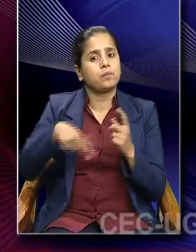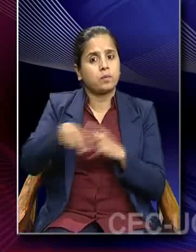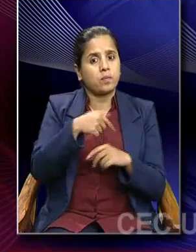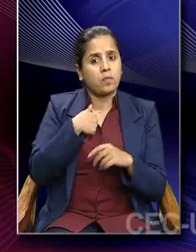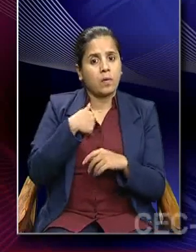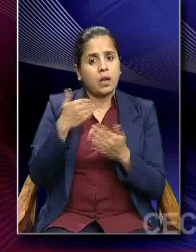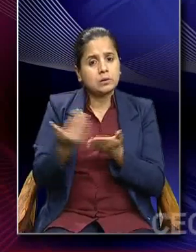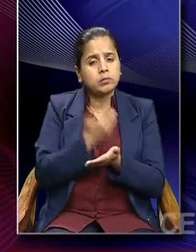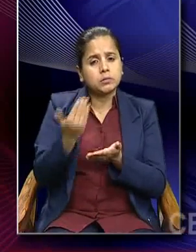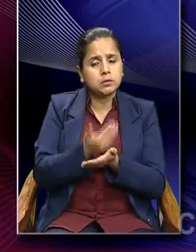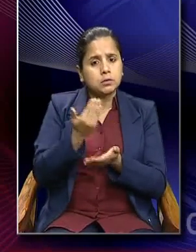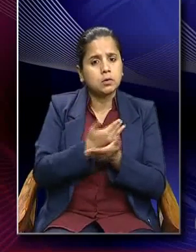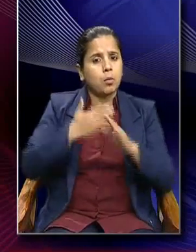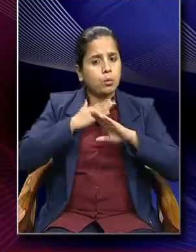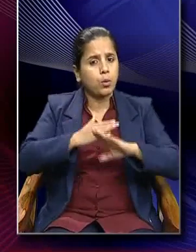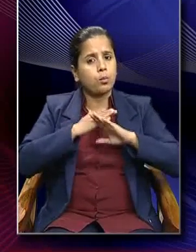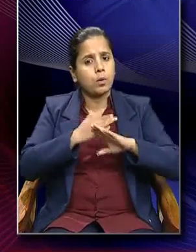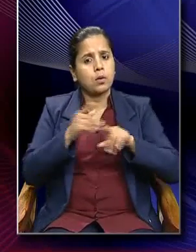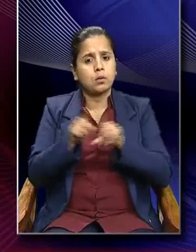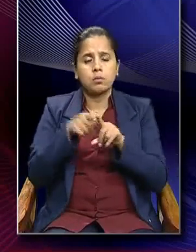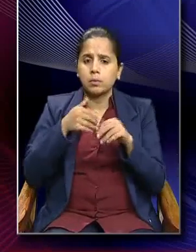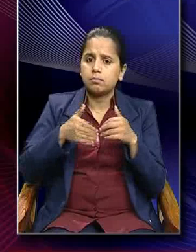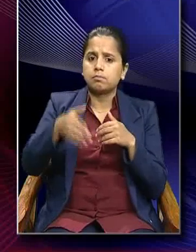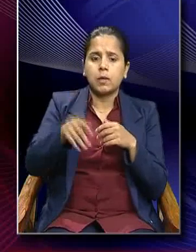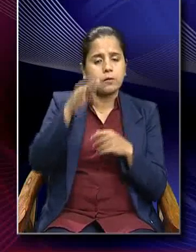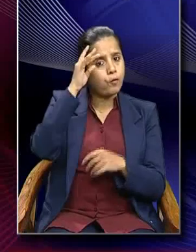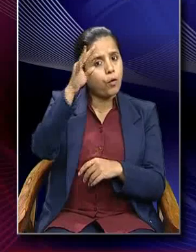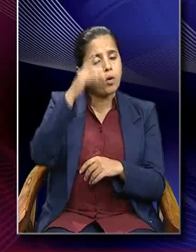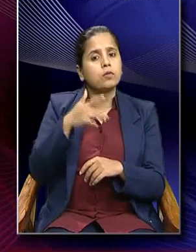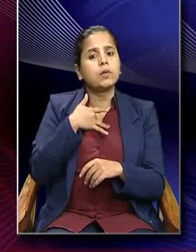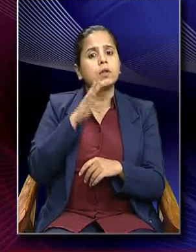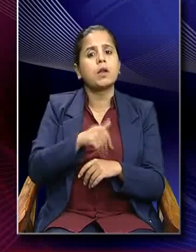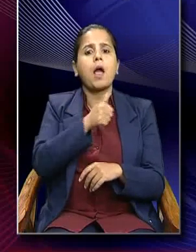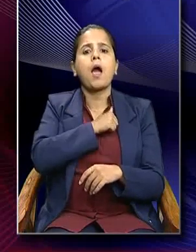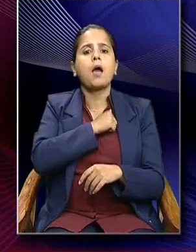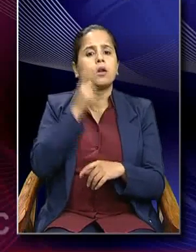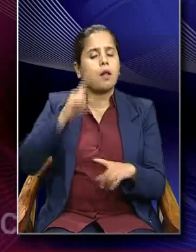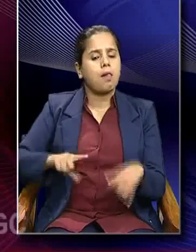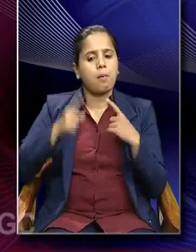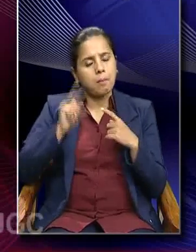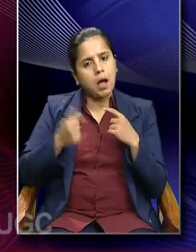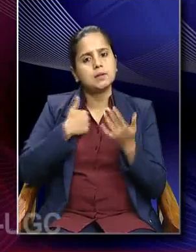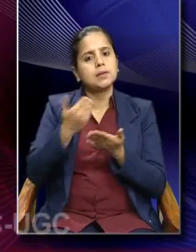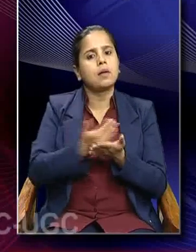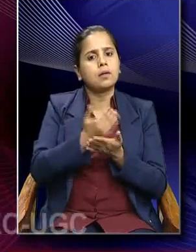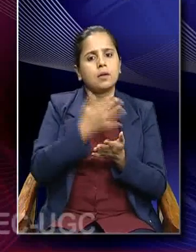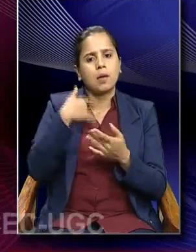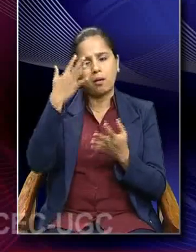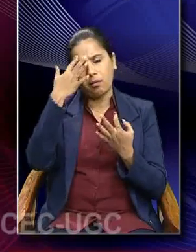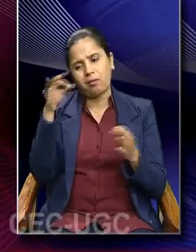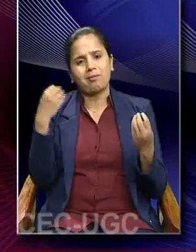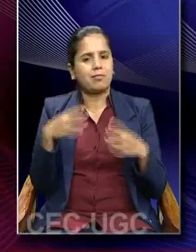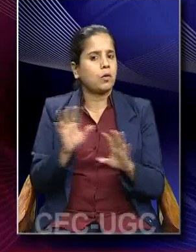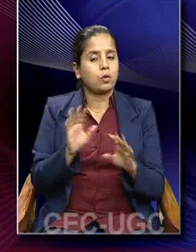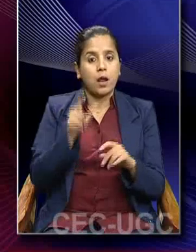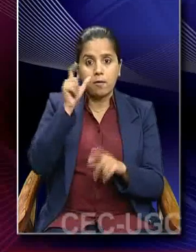act which is associated with one's philosophical attitude towards life, and if a person is